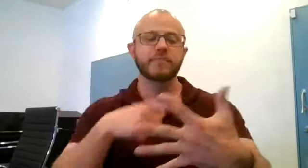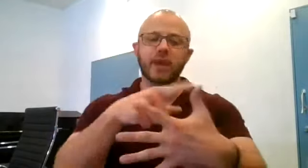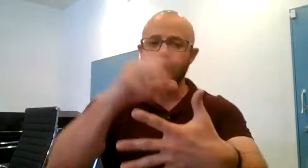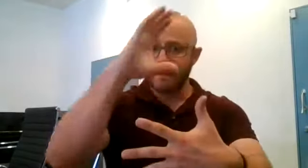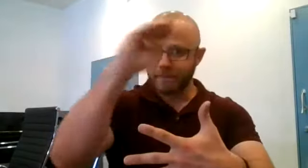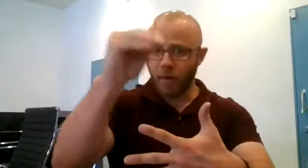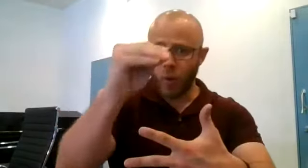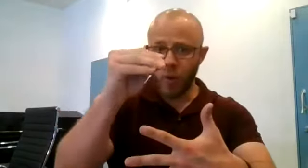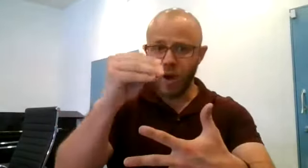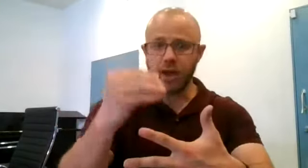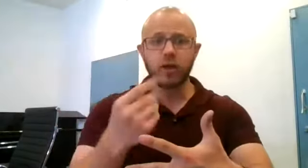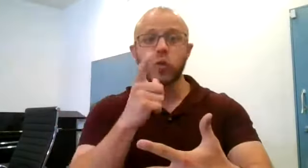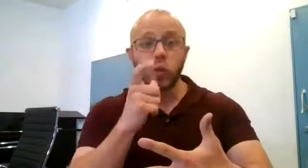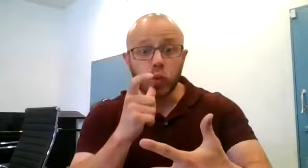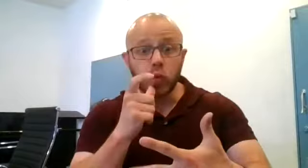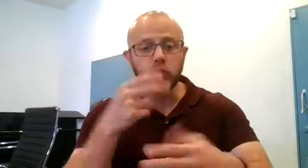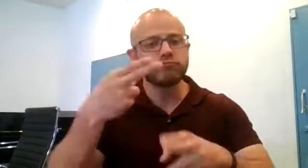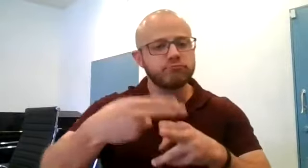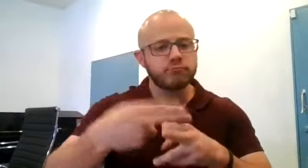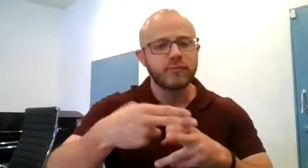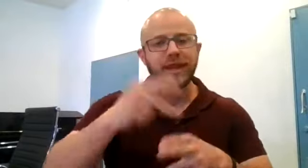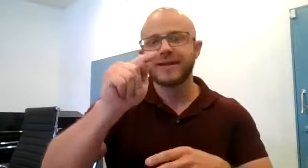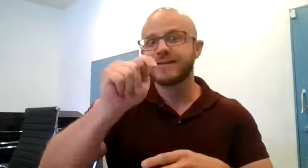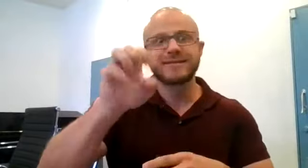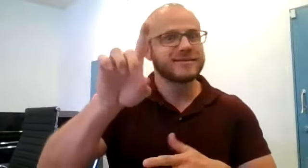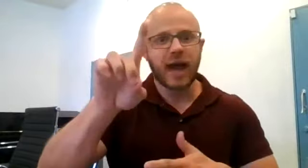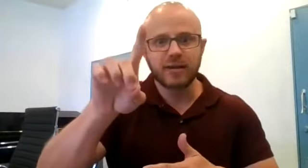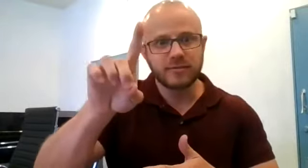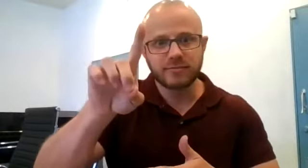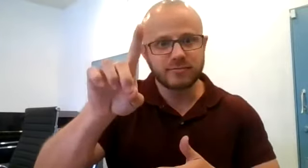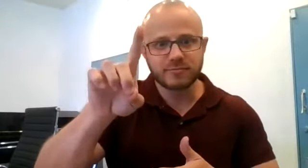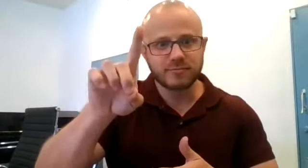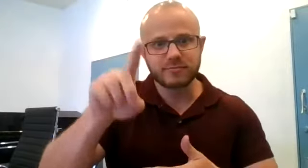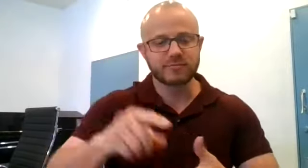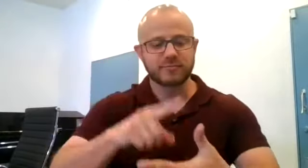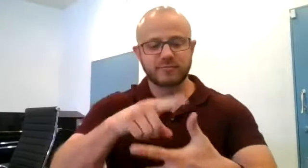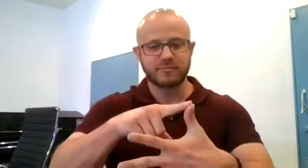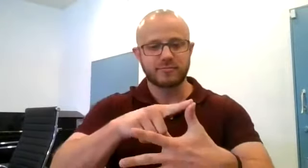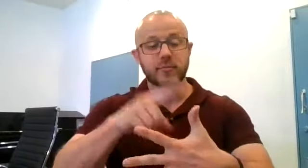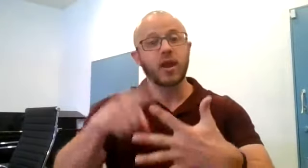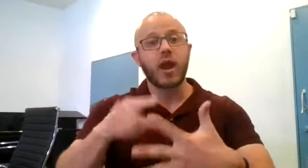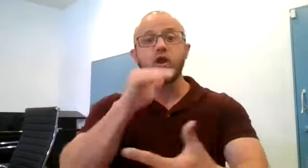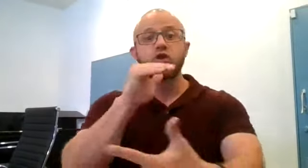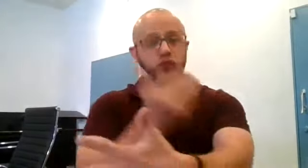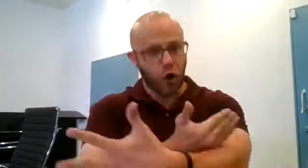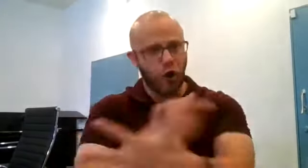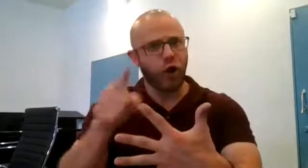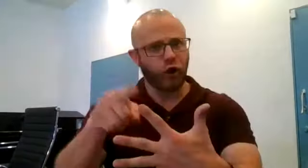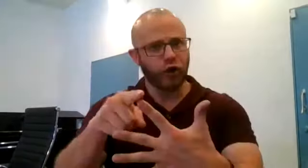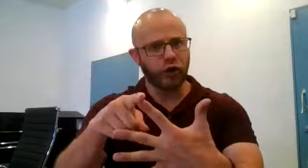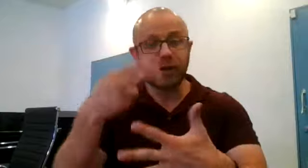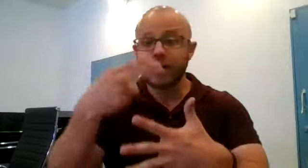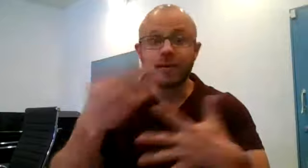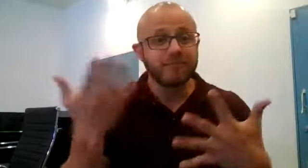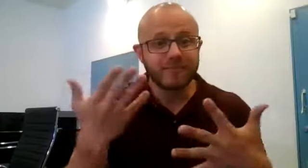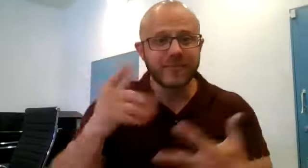So when you sign, let's say the first one's a boy. And you say, oh, who is he? And you give a name of the boy, Ned. And then the